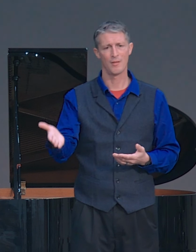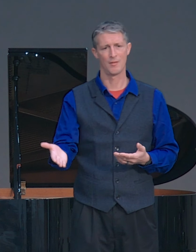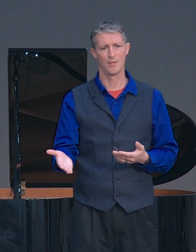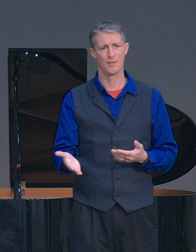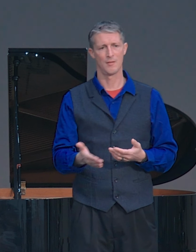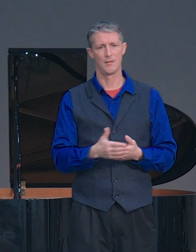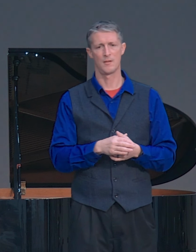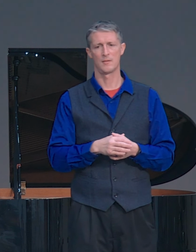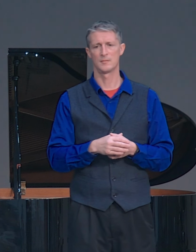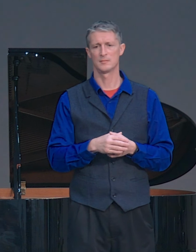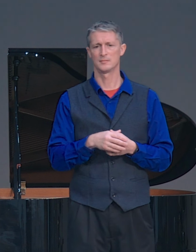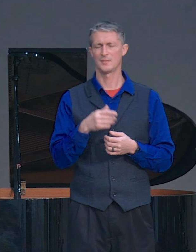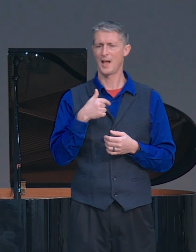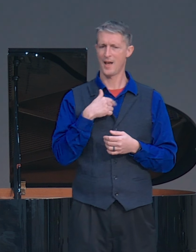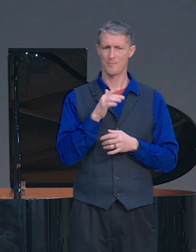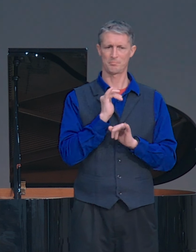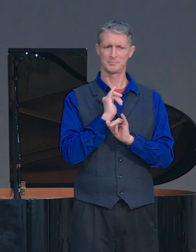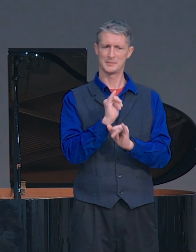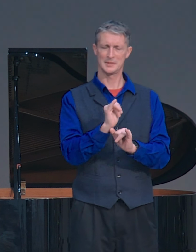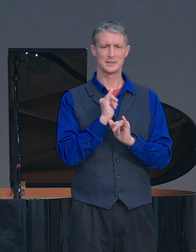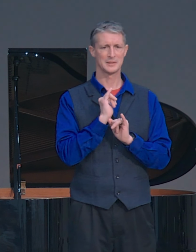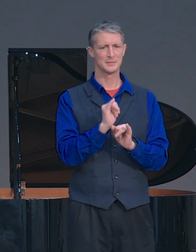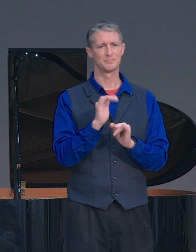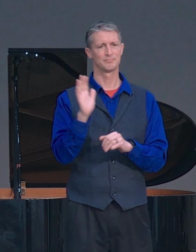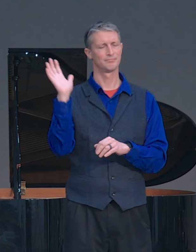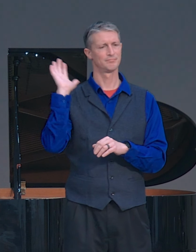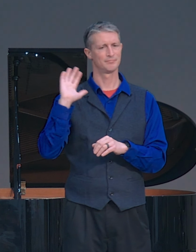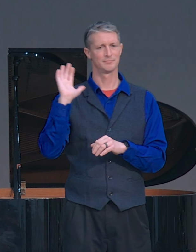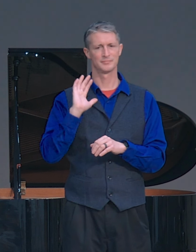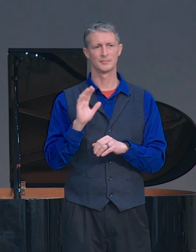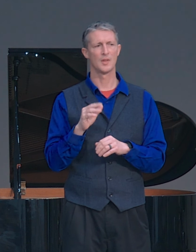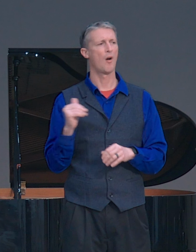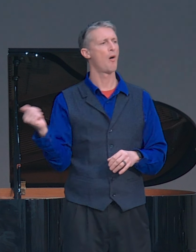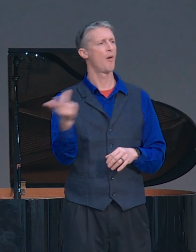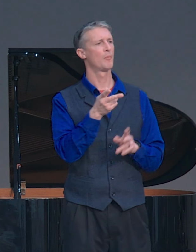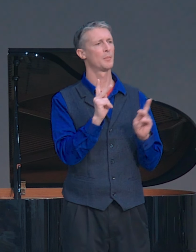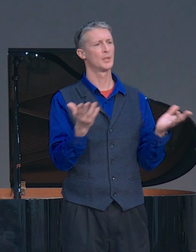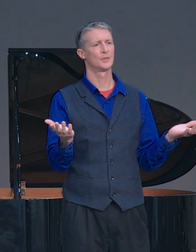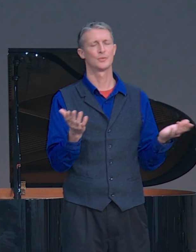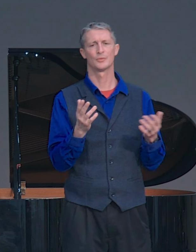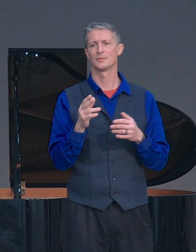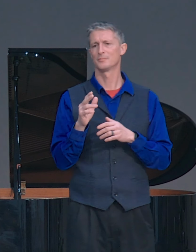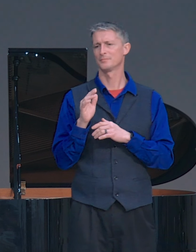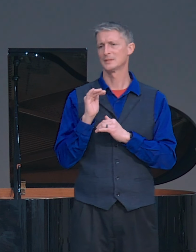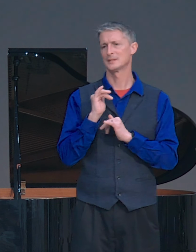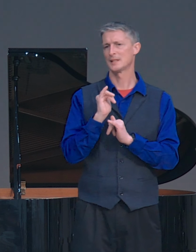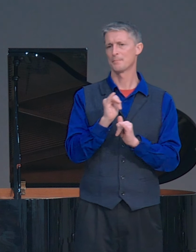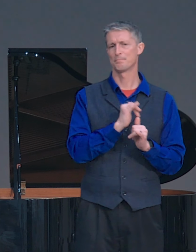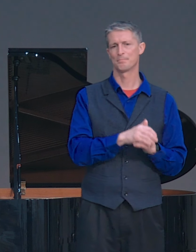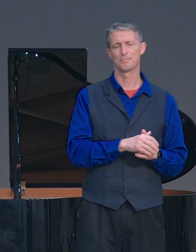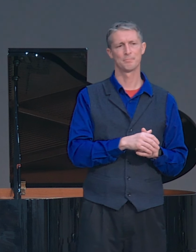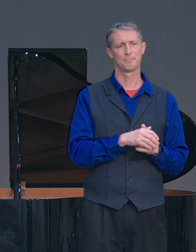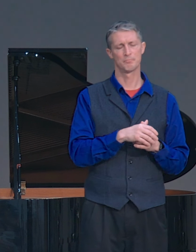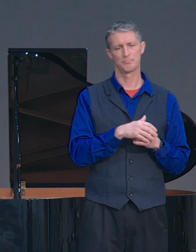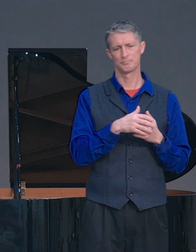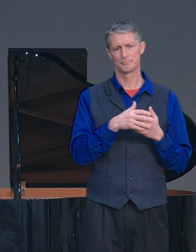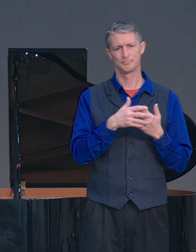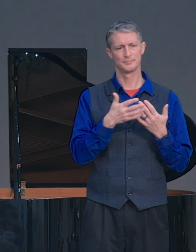I've been in your shoes, as have all the other followers of Jesus in this room.